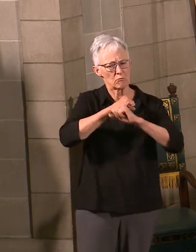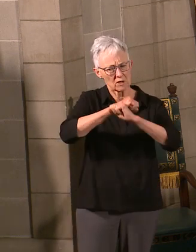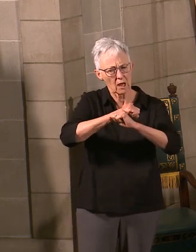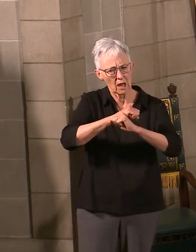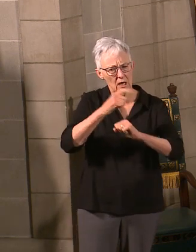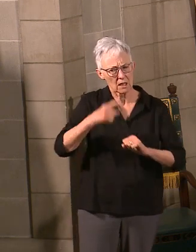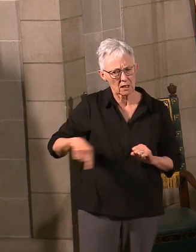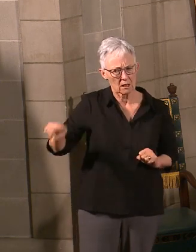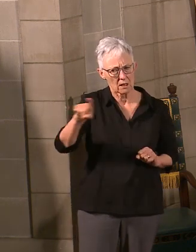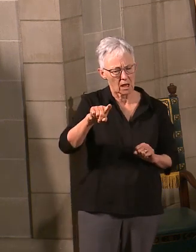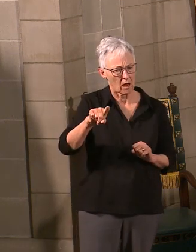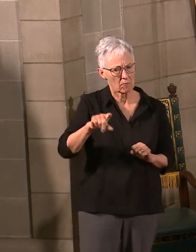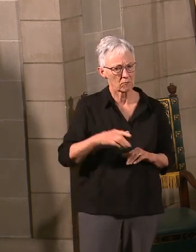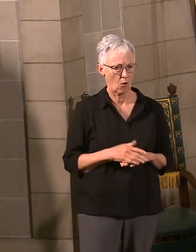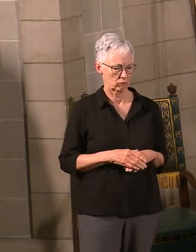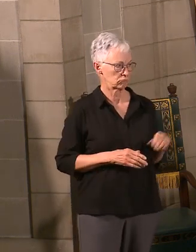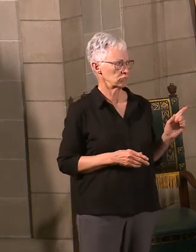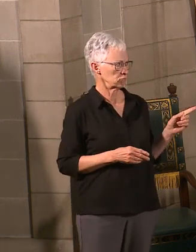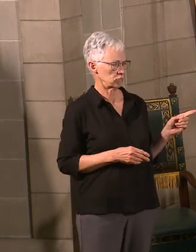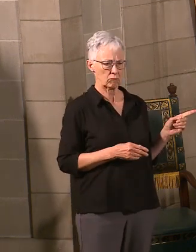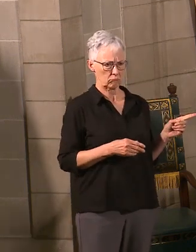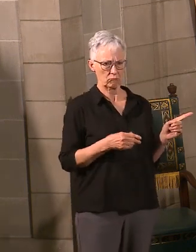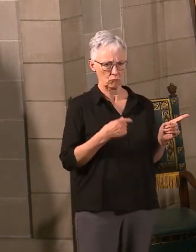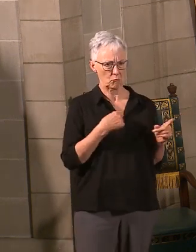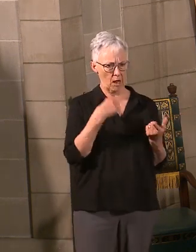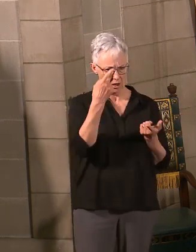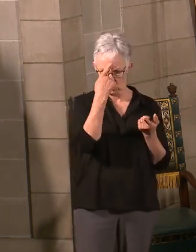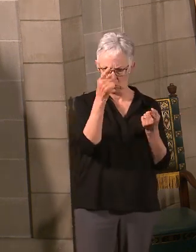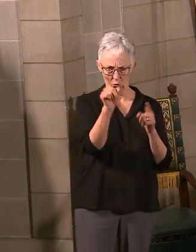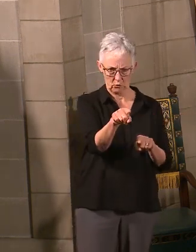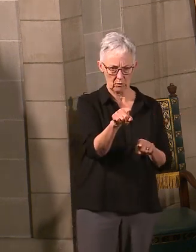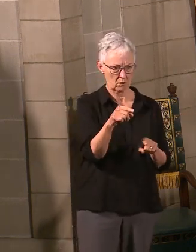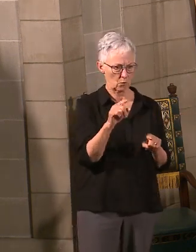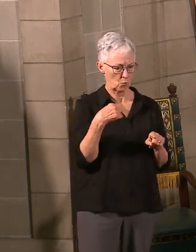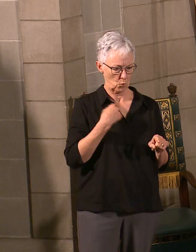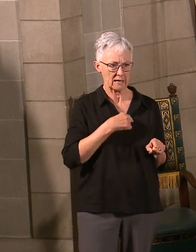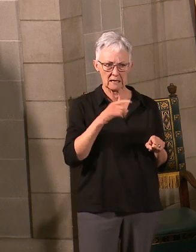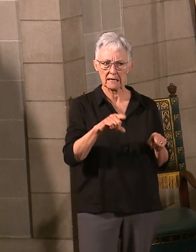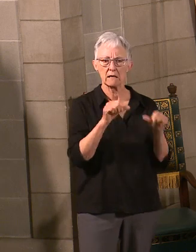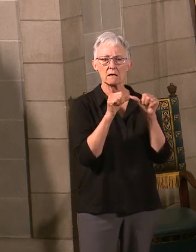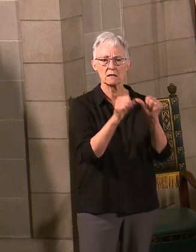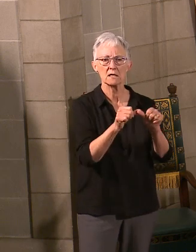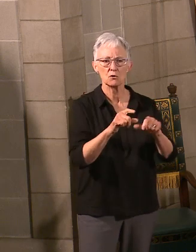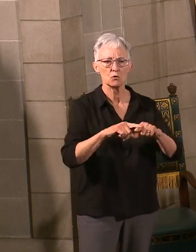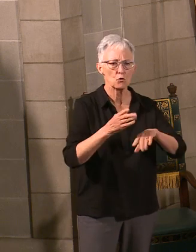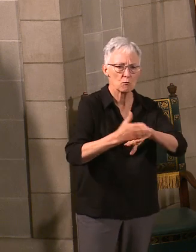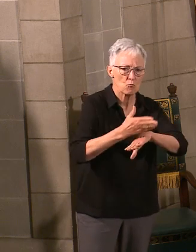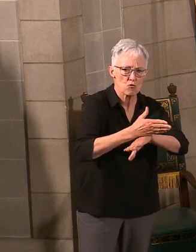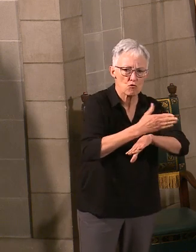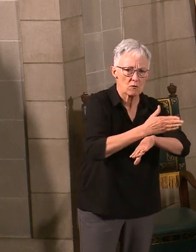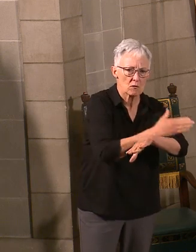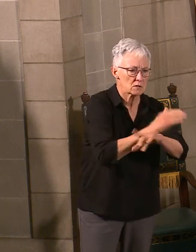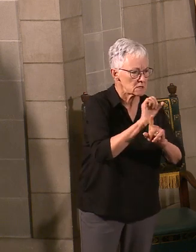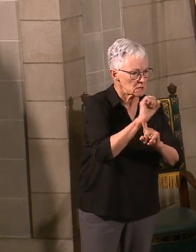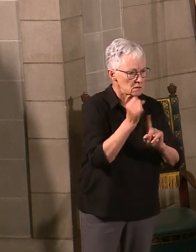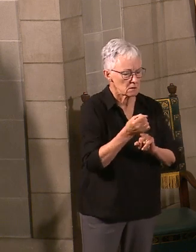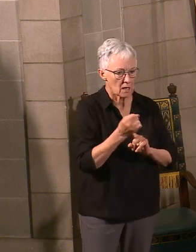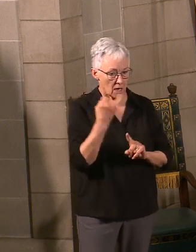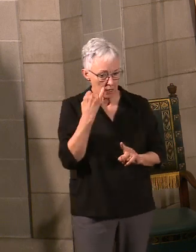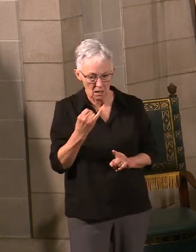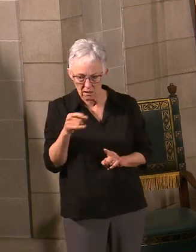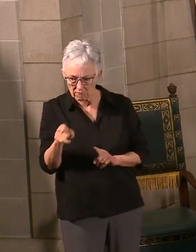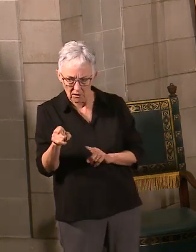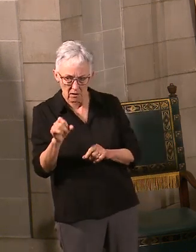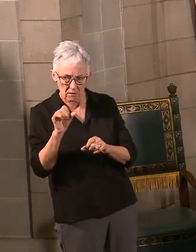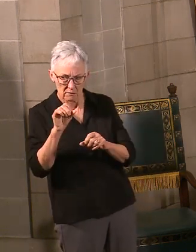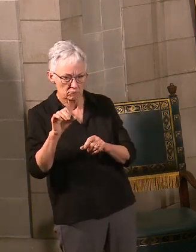about continuous improvement, that no matter how well we do something today, we can do a better job tomorrow. So I would say that to those teammates, if they've got specific ideas on